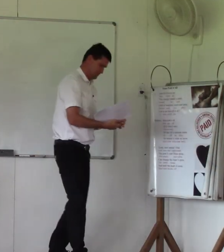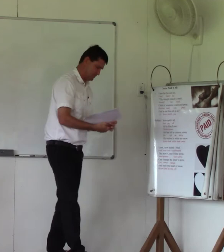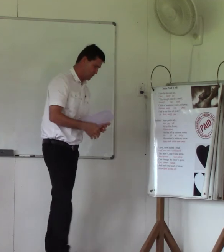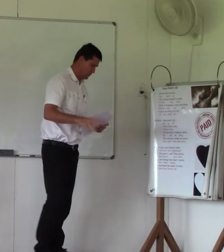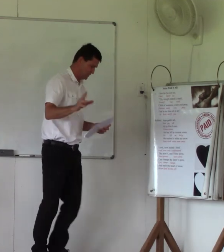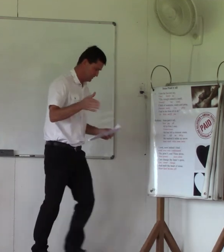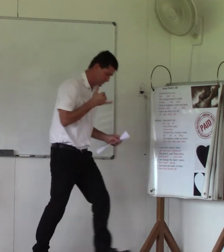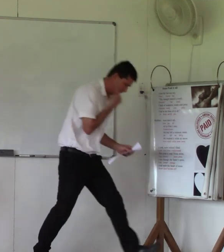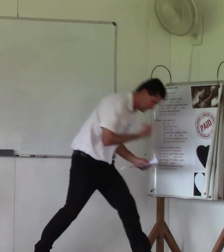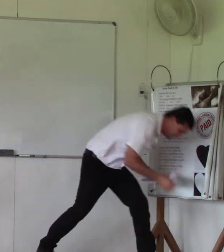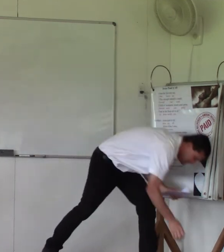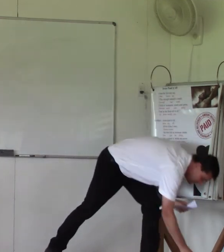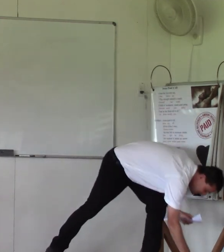Oh, huh.